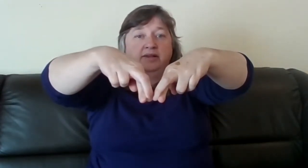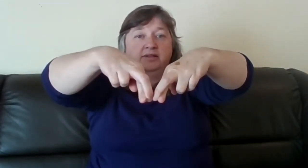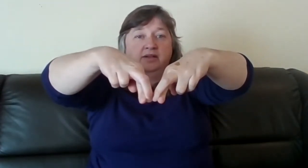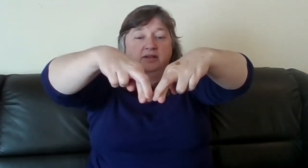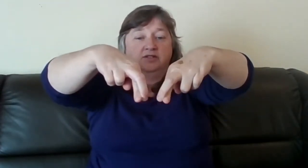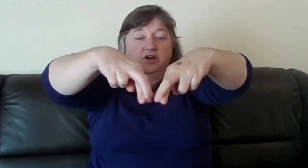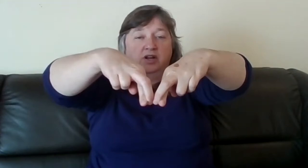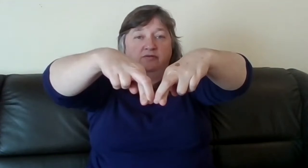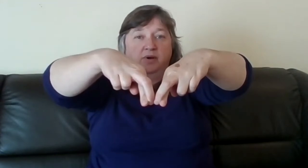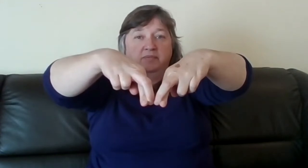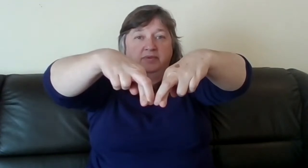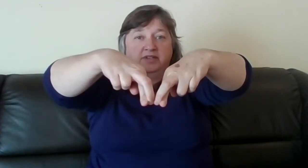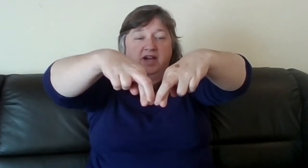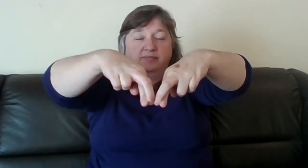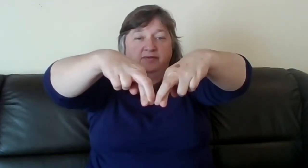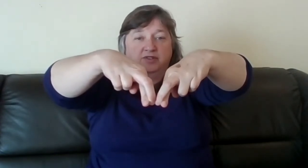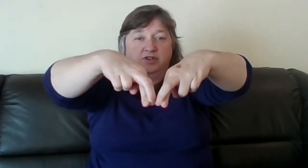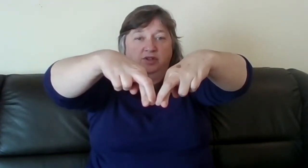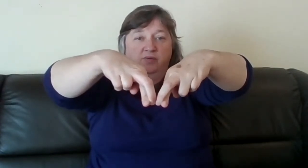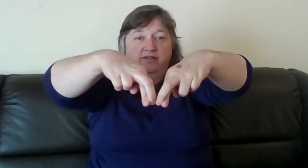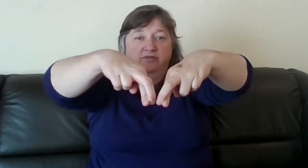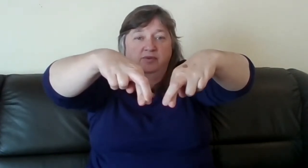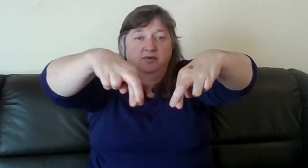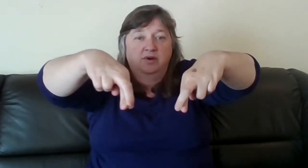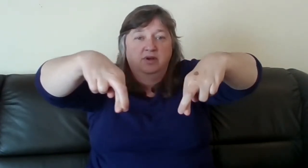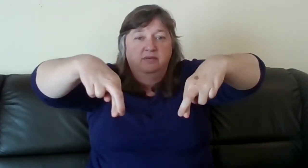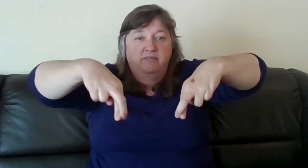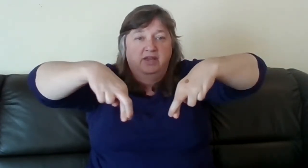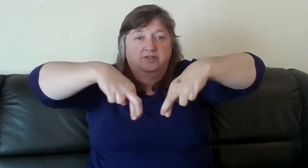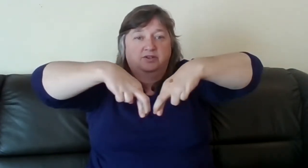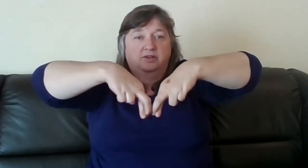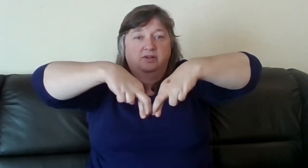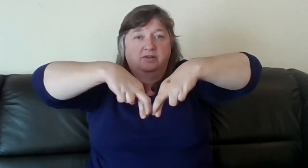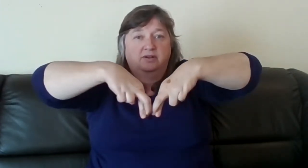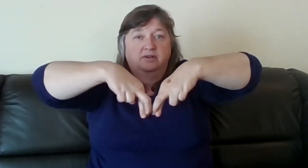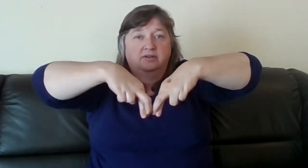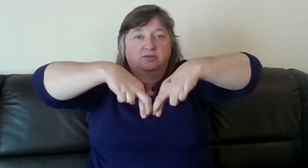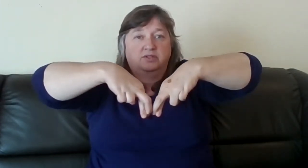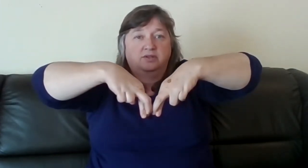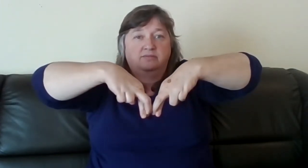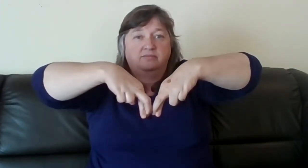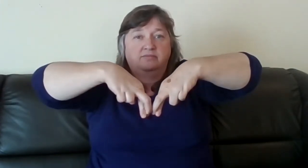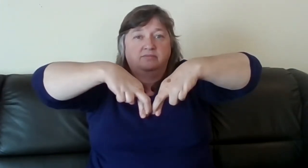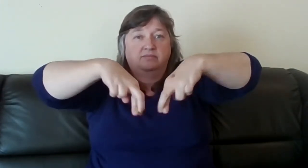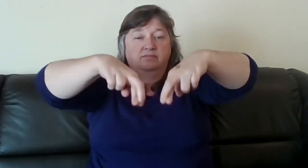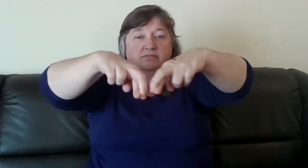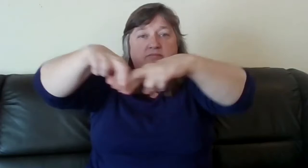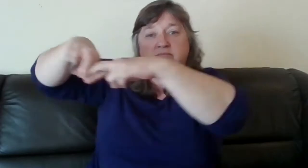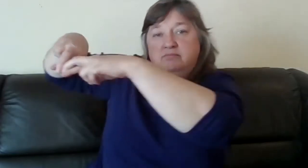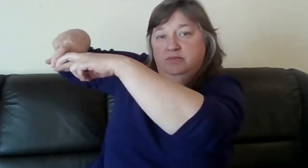and starting from the top of the circle away from you, make a circle towards you.